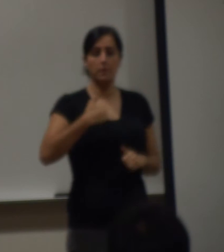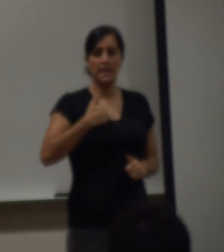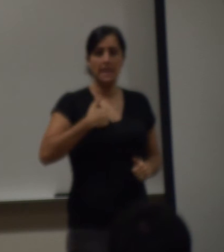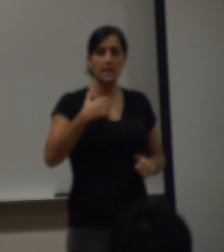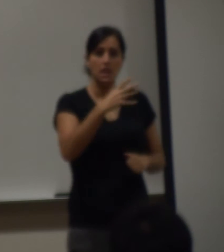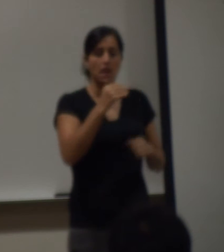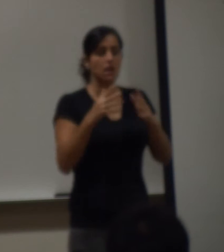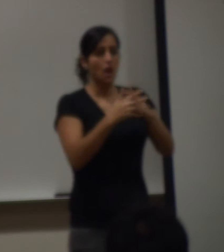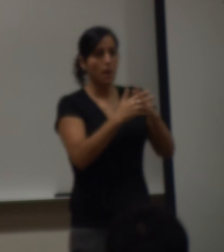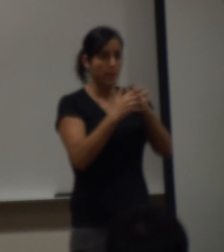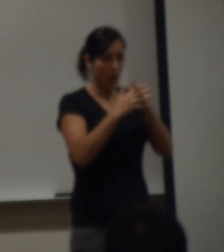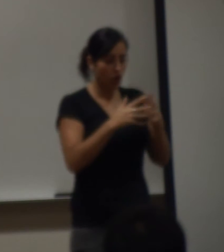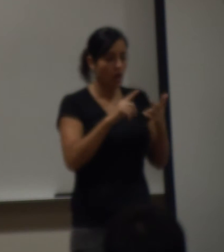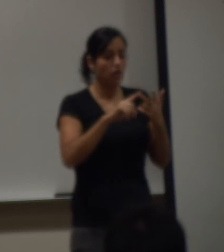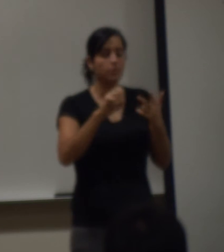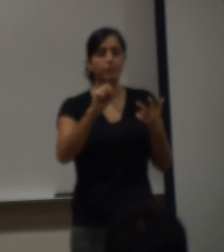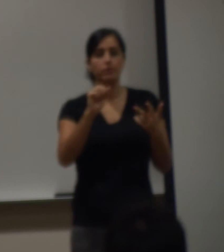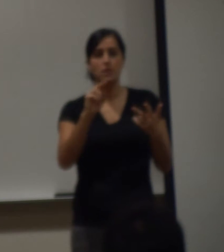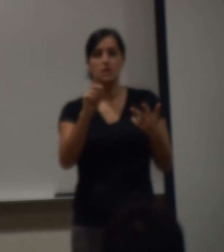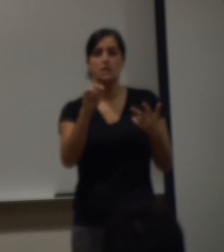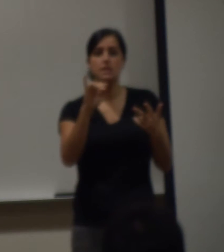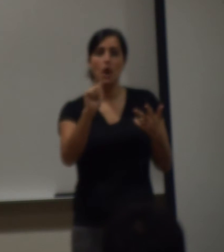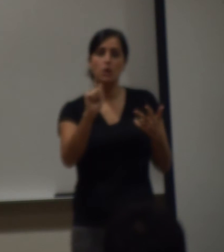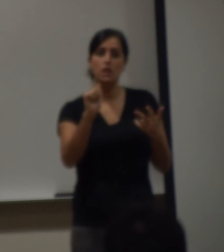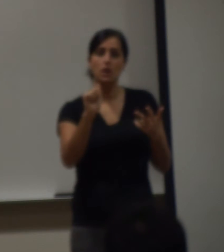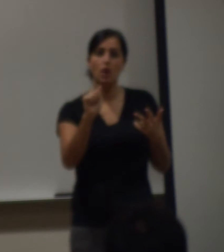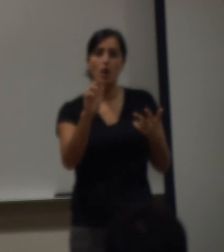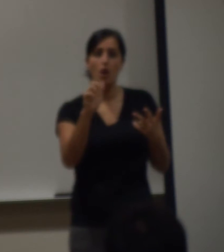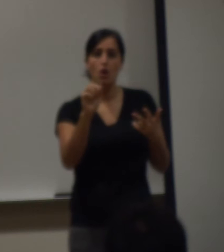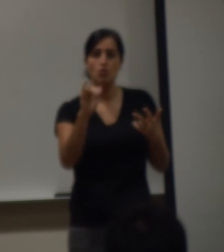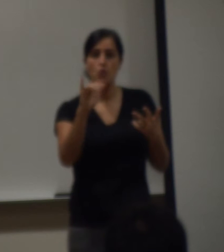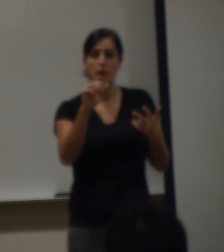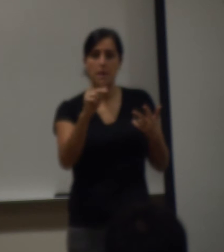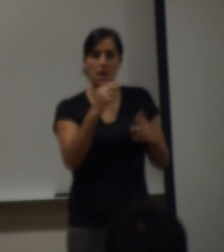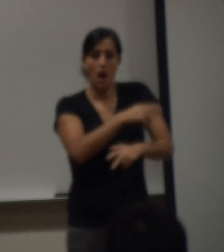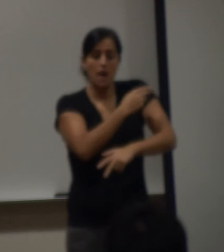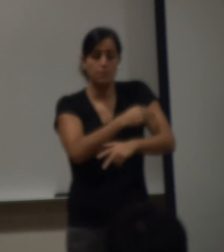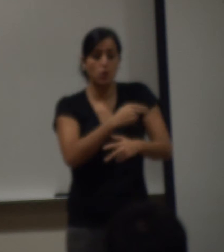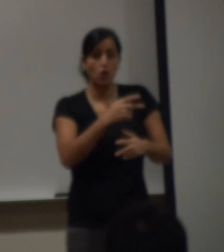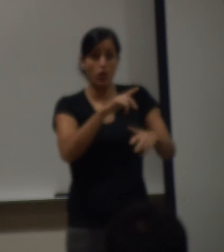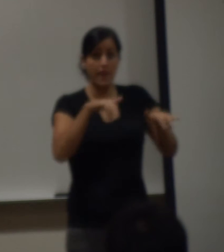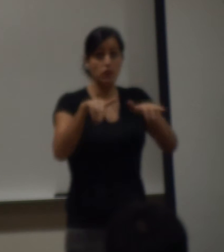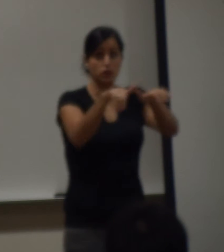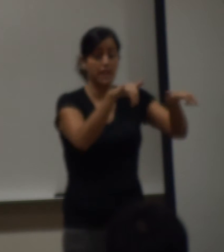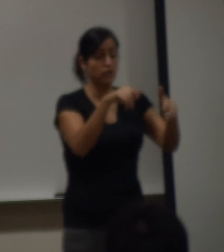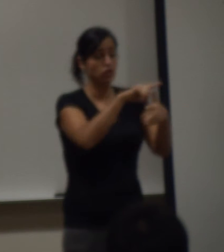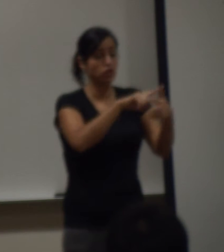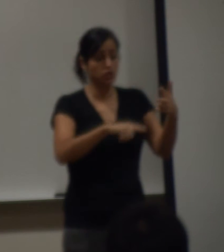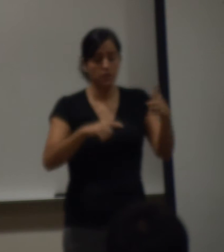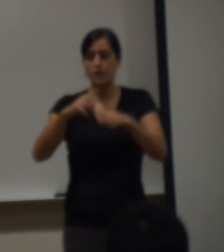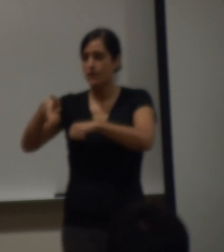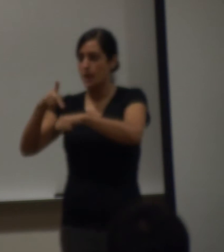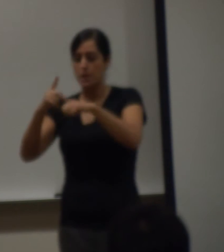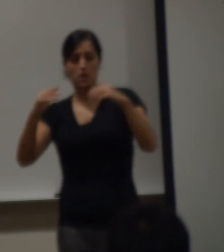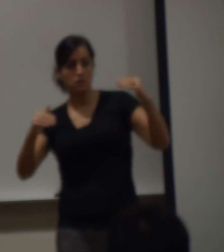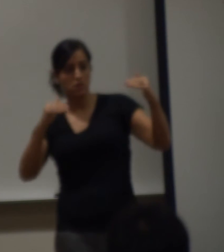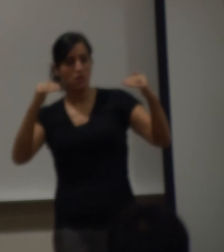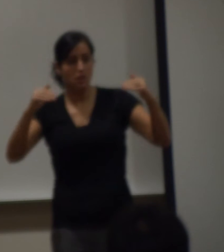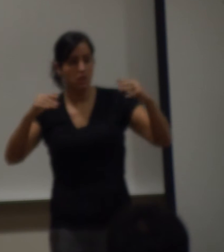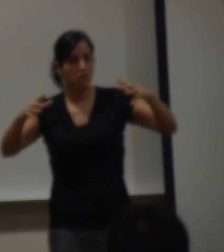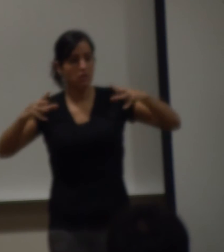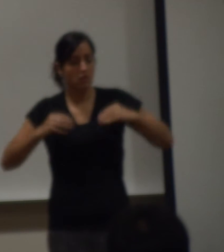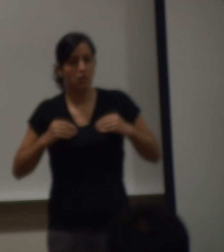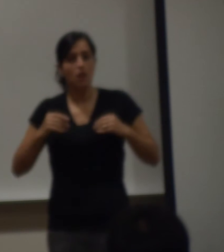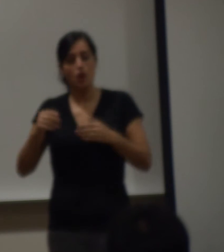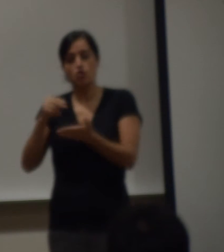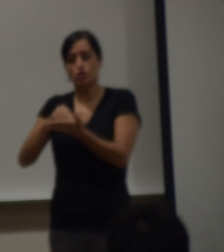and Saudi Arabian hospitals. I was in a Filipino hospital and I asked how many people were planning on staying in the